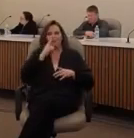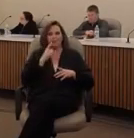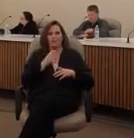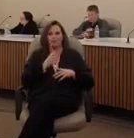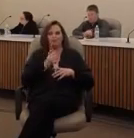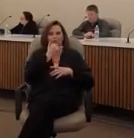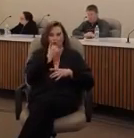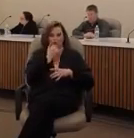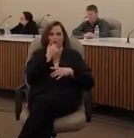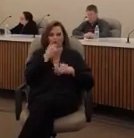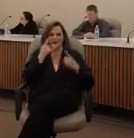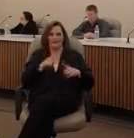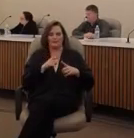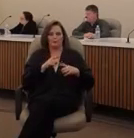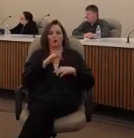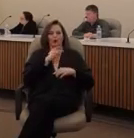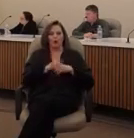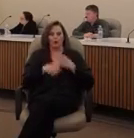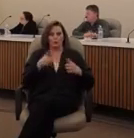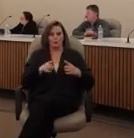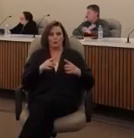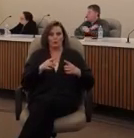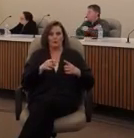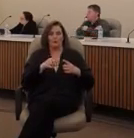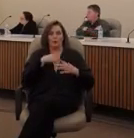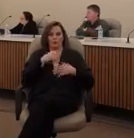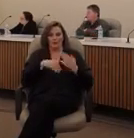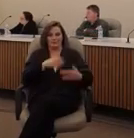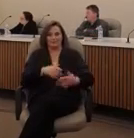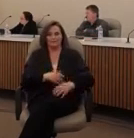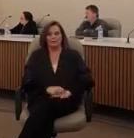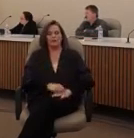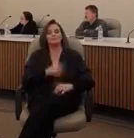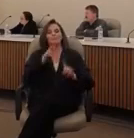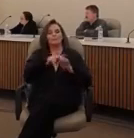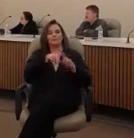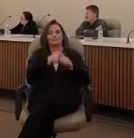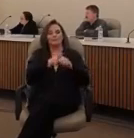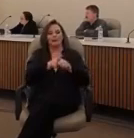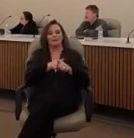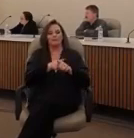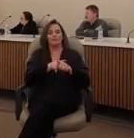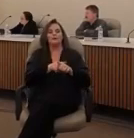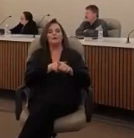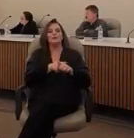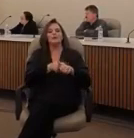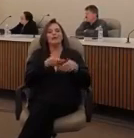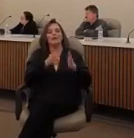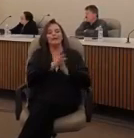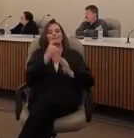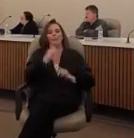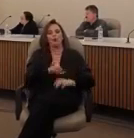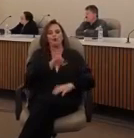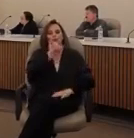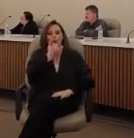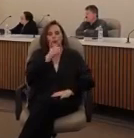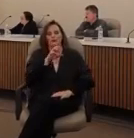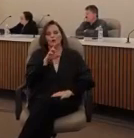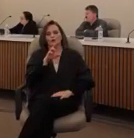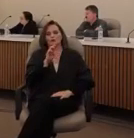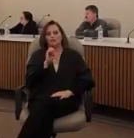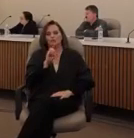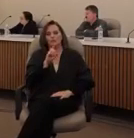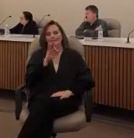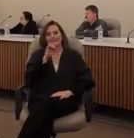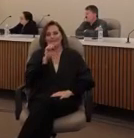process, that the applicant applied for the wrong relief, was not really familiar with the town code. I took a look at it. There